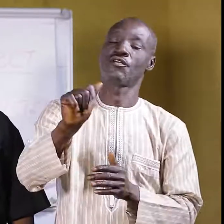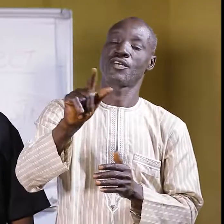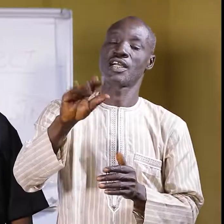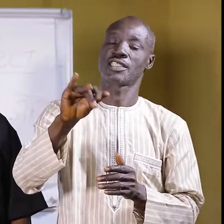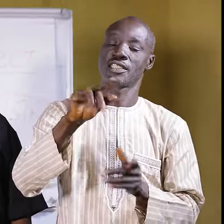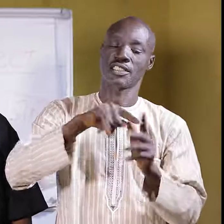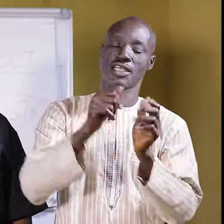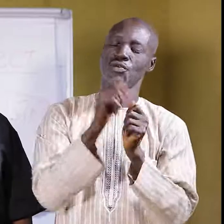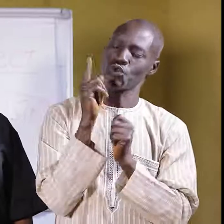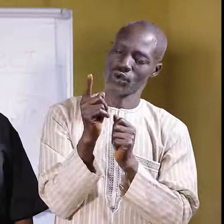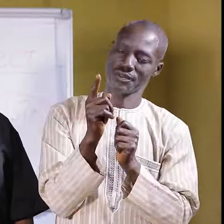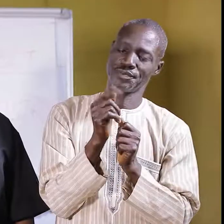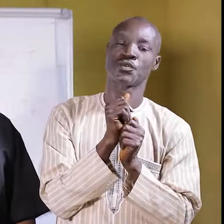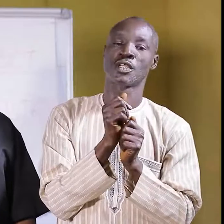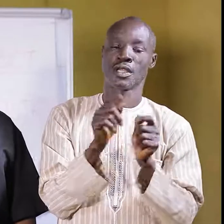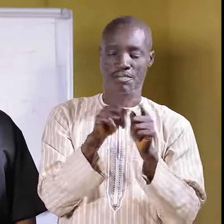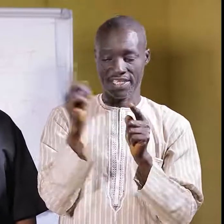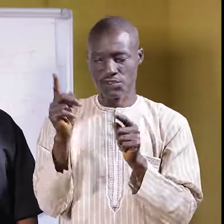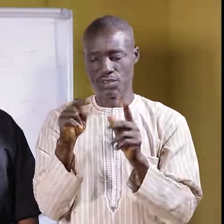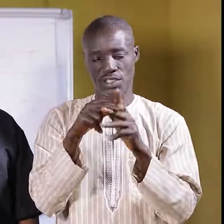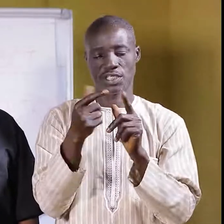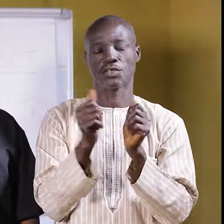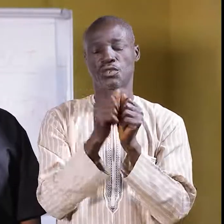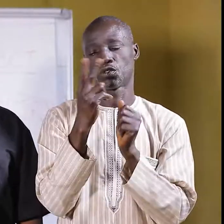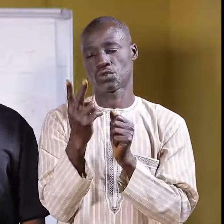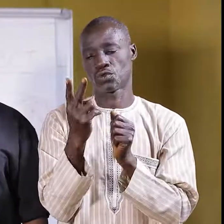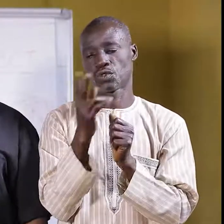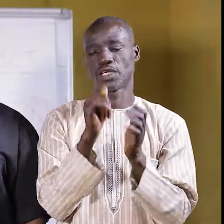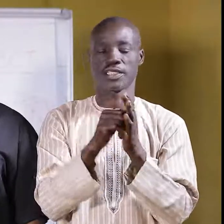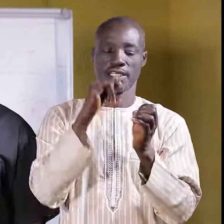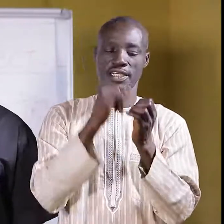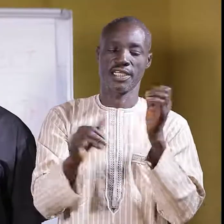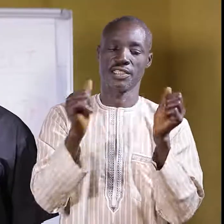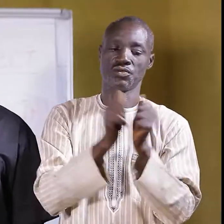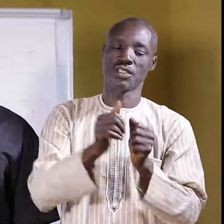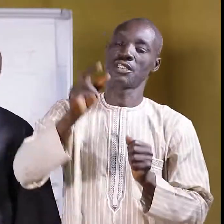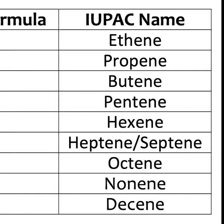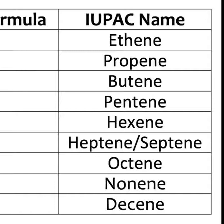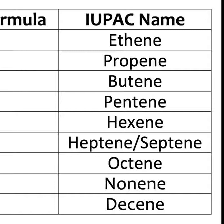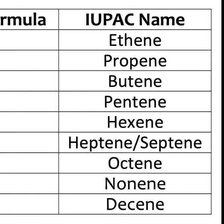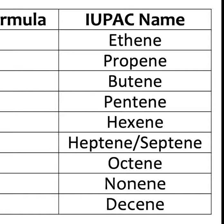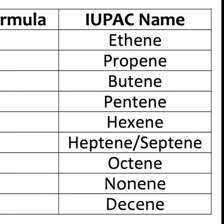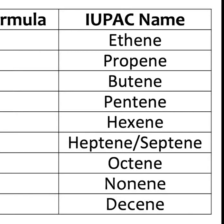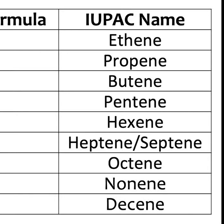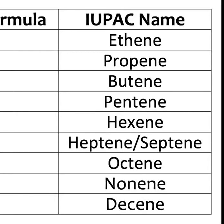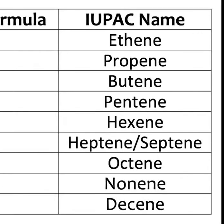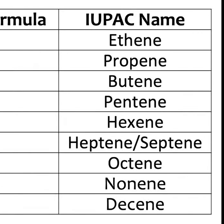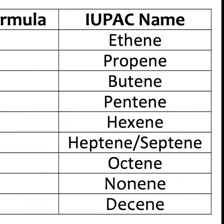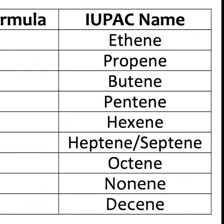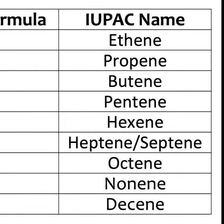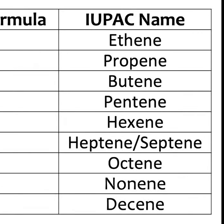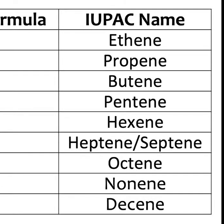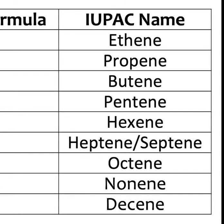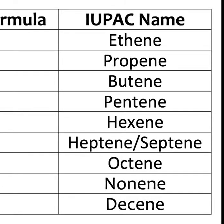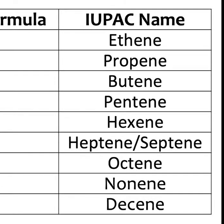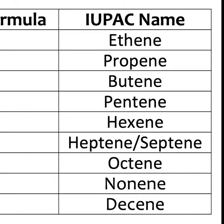the alkynes, they start with carbon atom 2, and they usually end with a suffix in. You can see when it is having